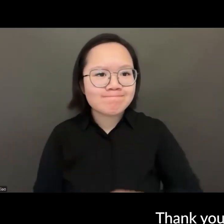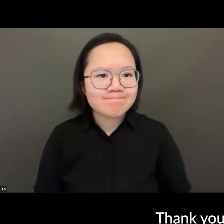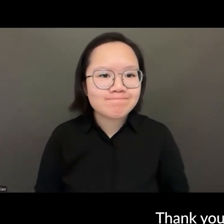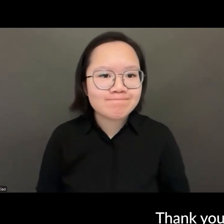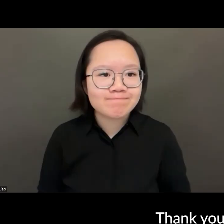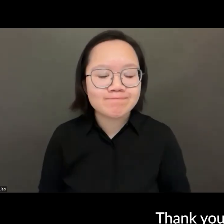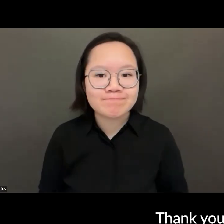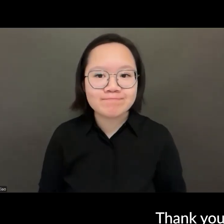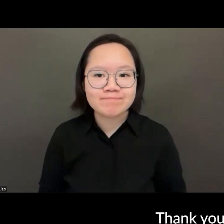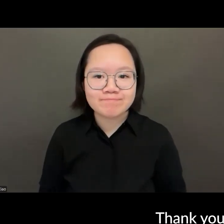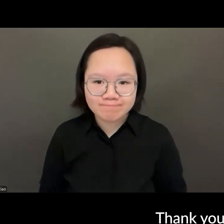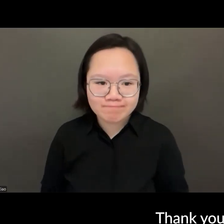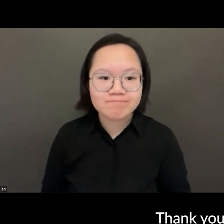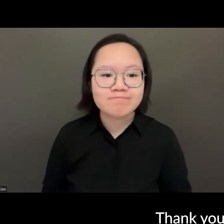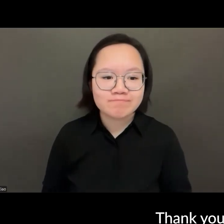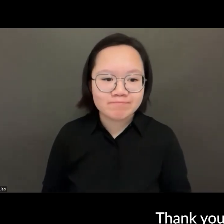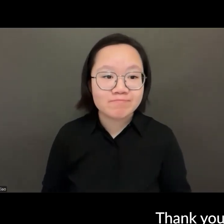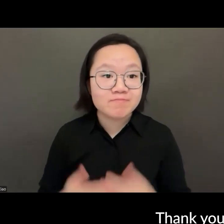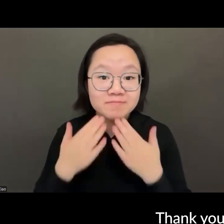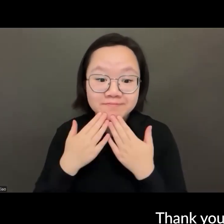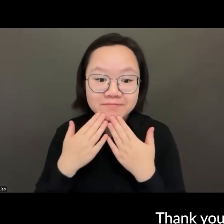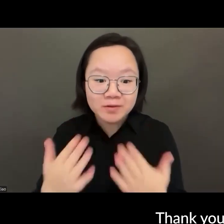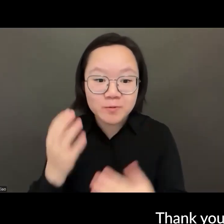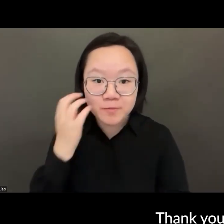Yeah, thank you very much, Gayatri,